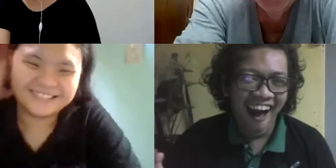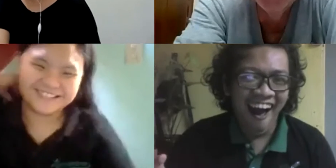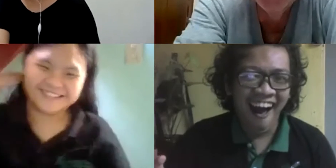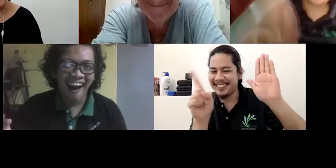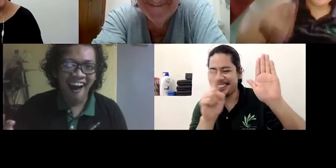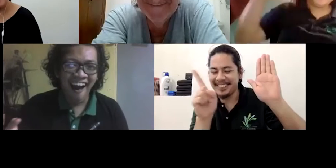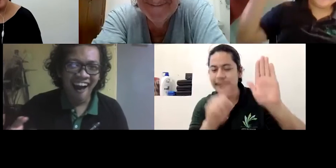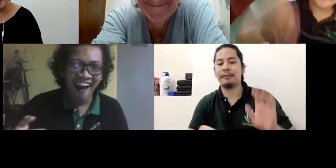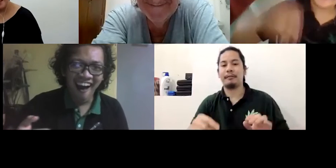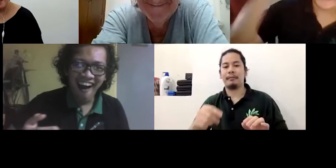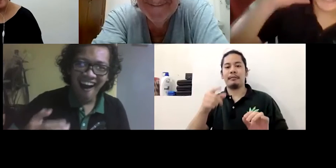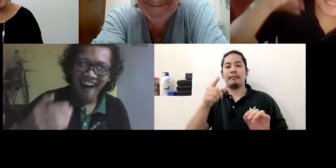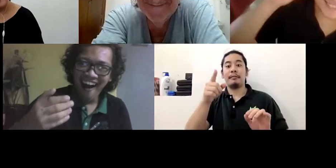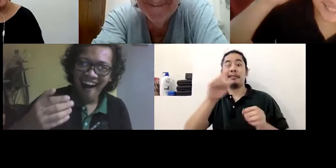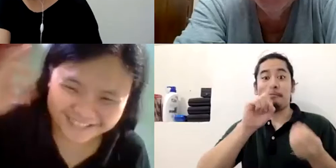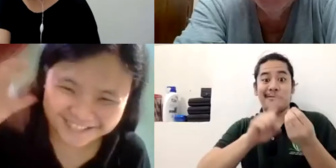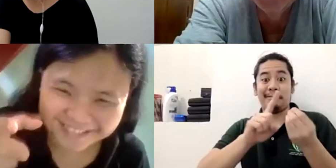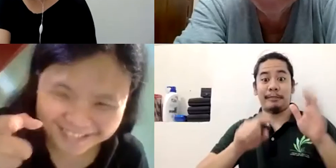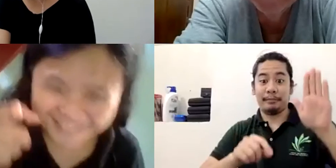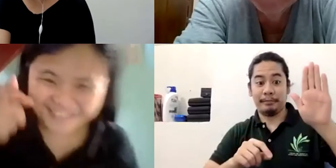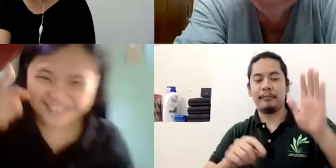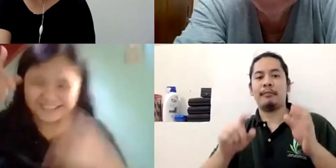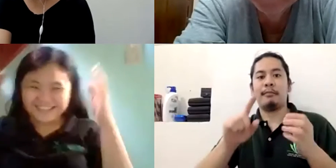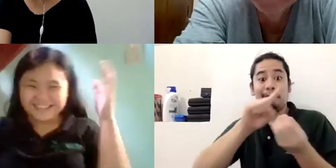confused earlier with what the handshake should be.